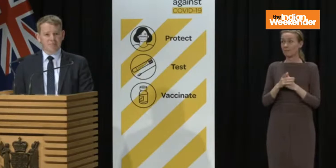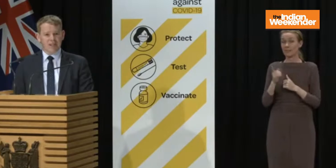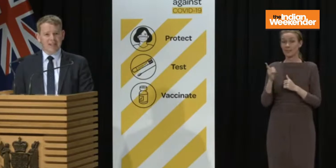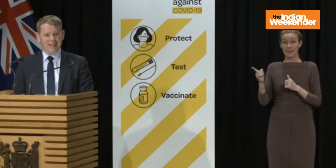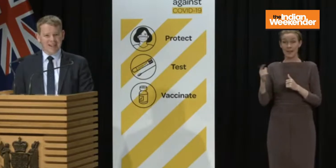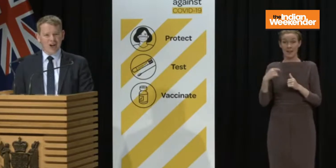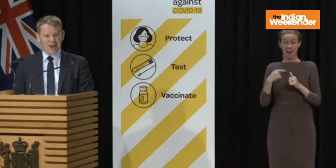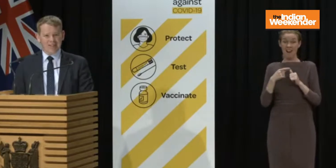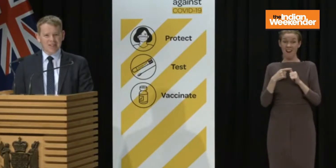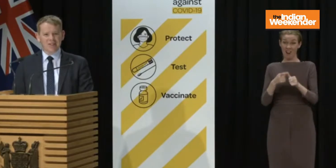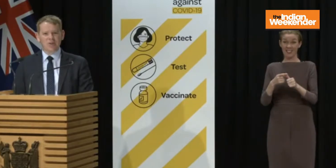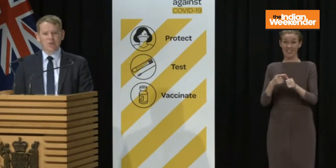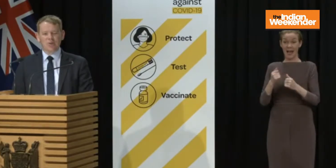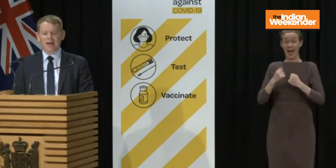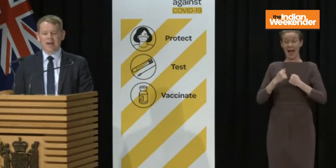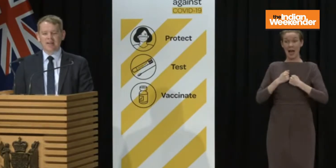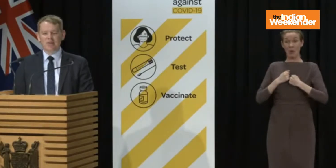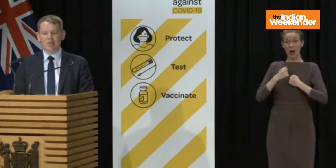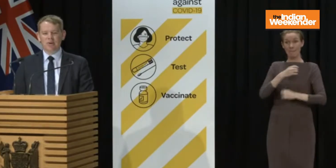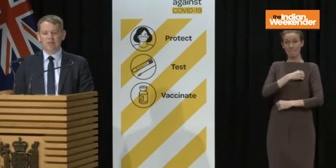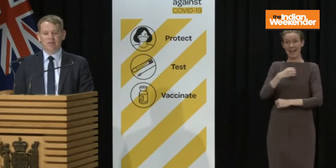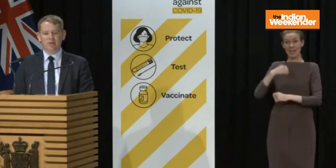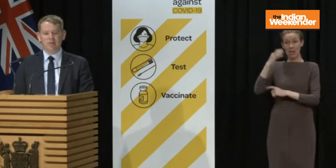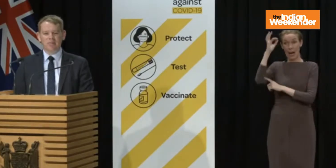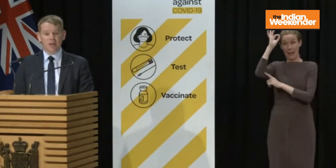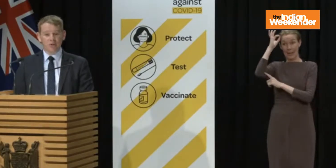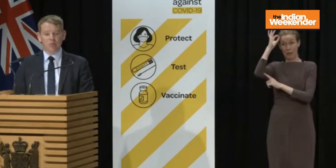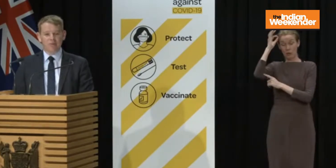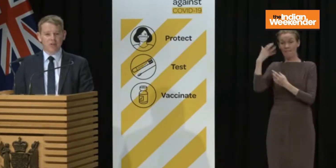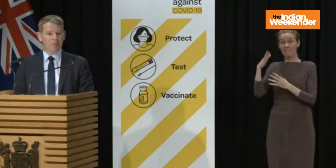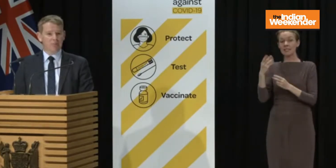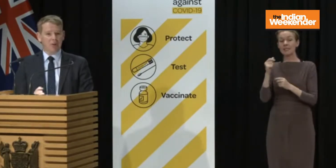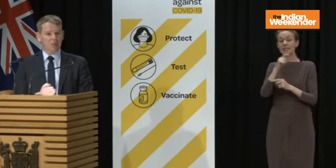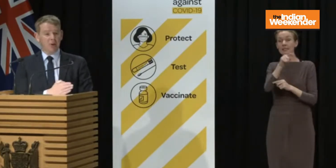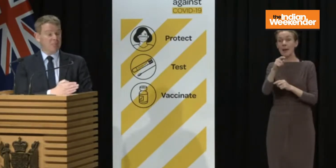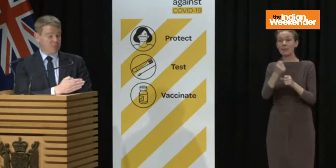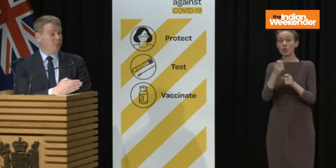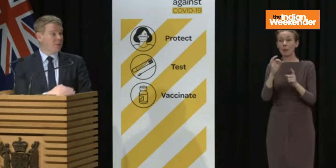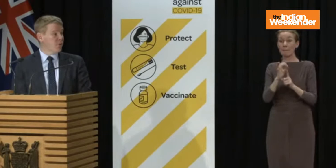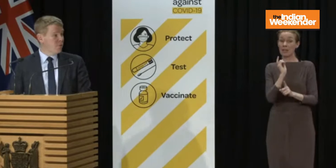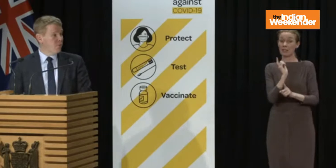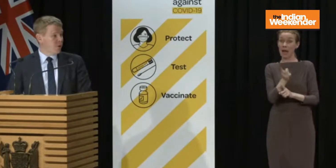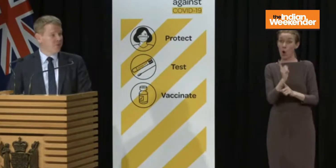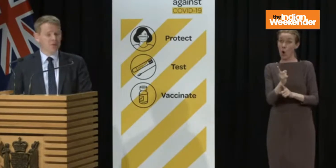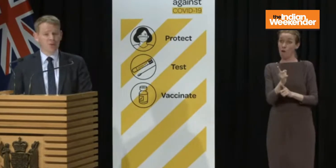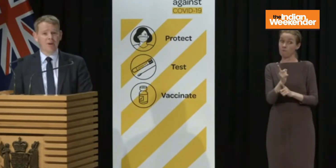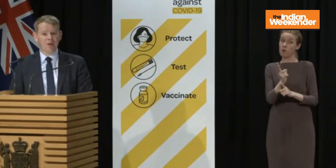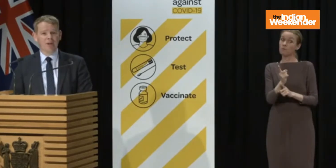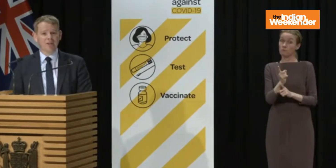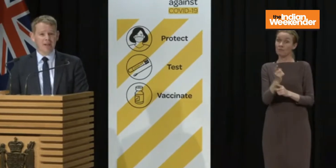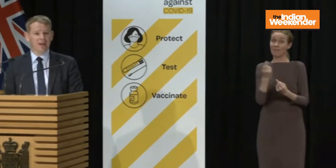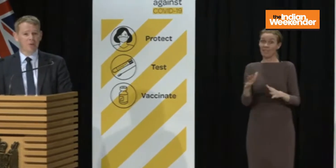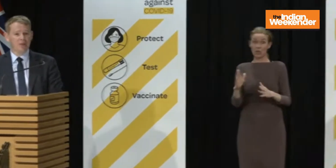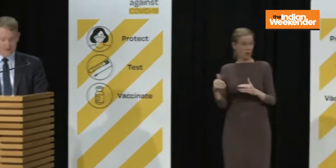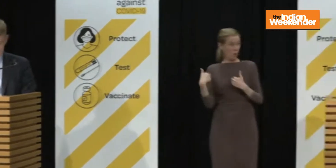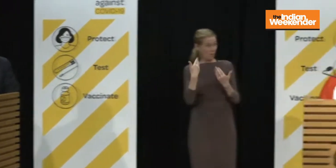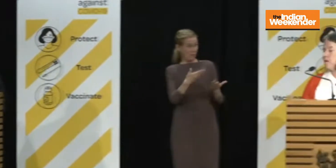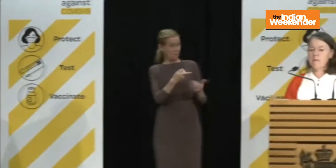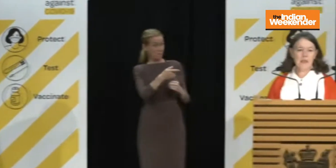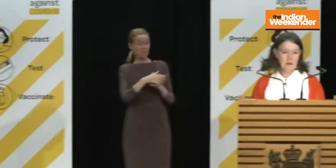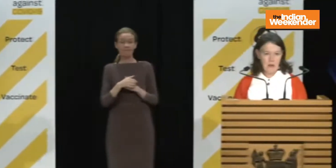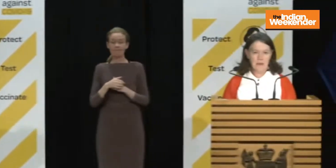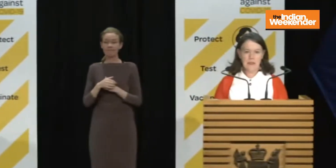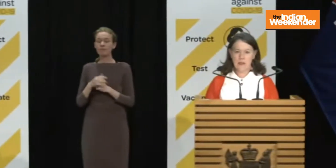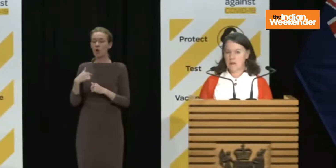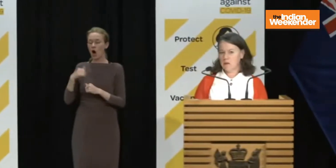pretty clear guidance to members of the medical profession, but it's probably more appropriate for Dr. McElnay to make that comment. I'm aware